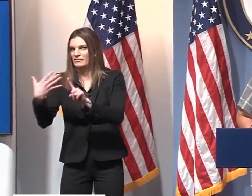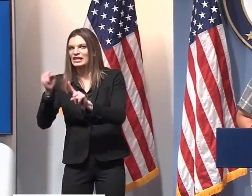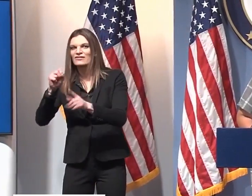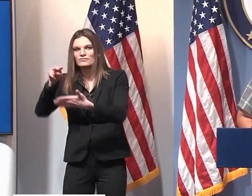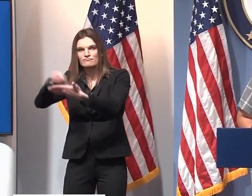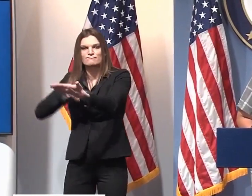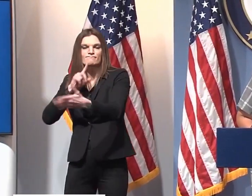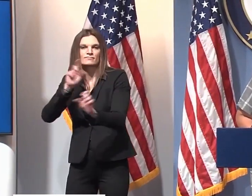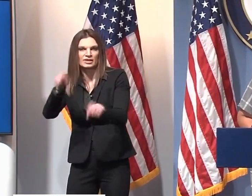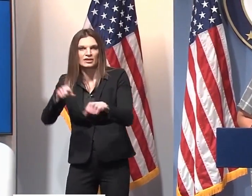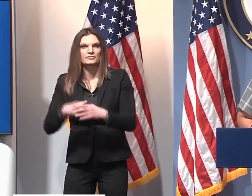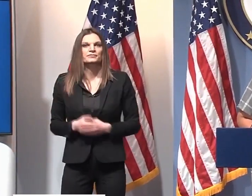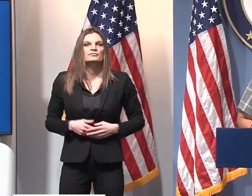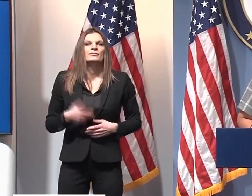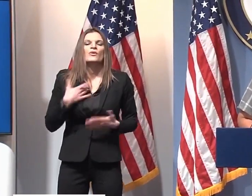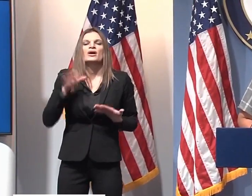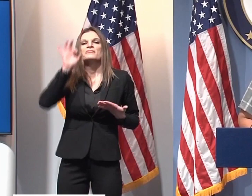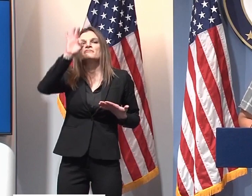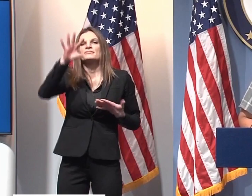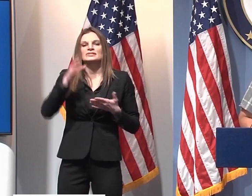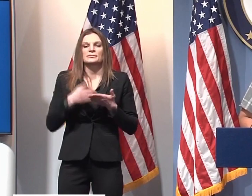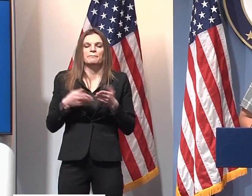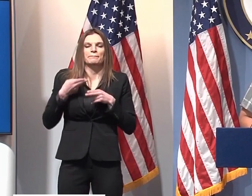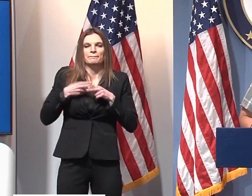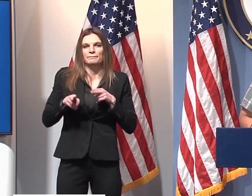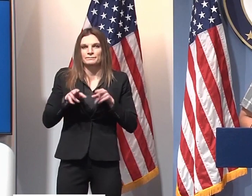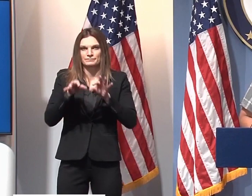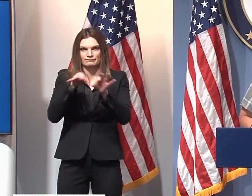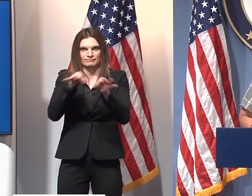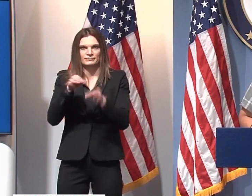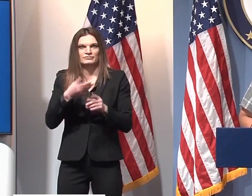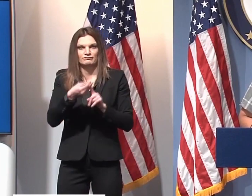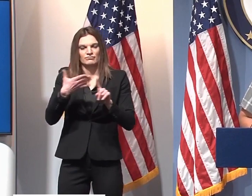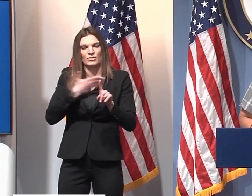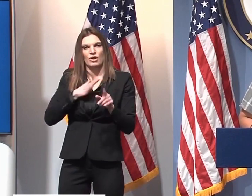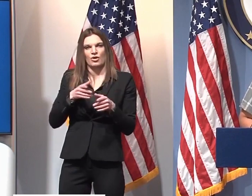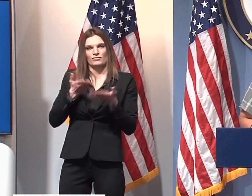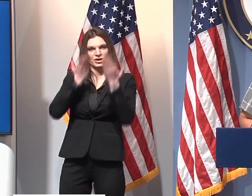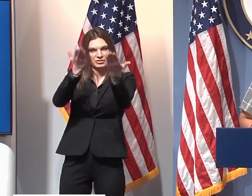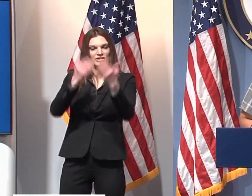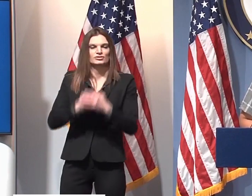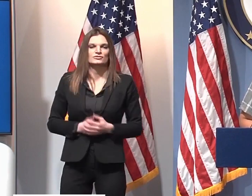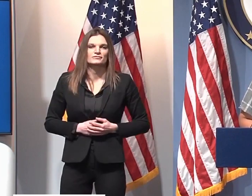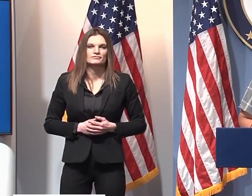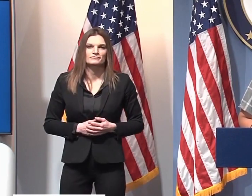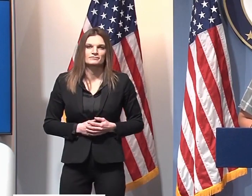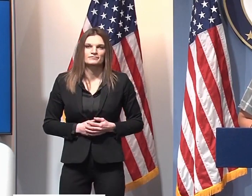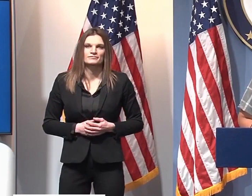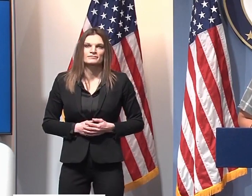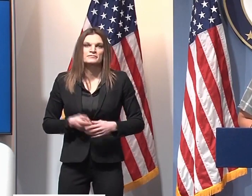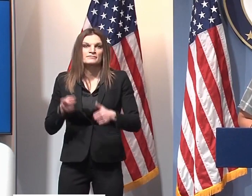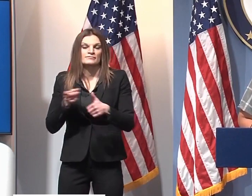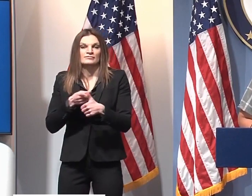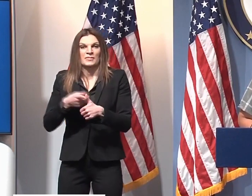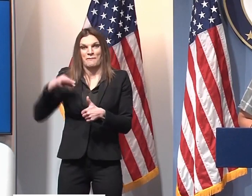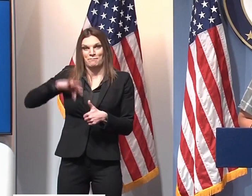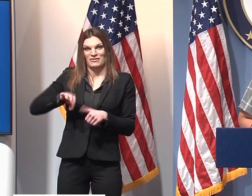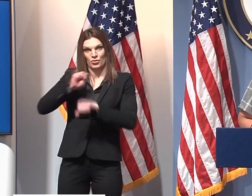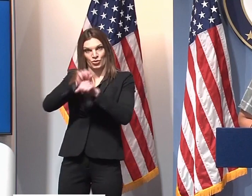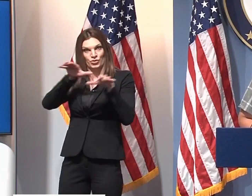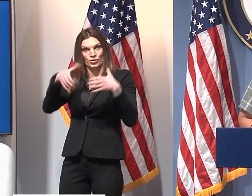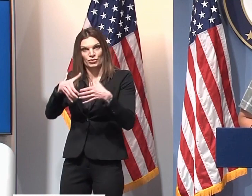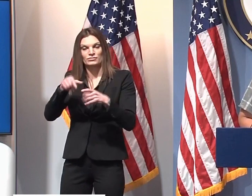just a few examples of the report's recommendations within each area of concentration. The Benefits Work